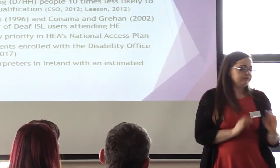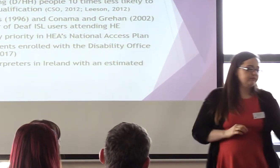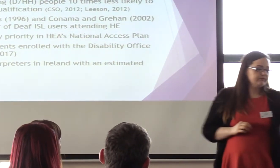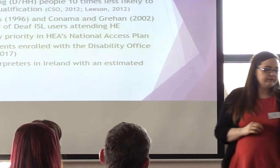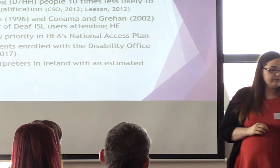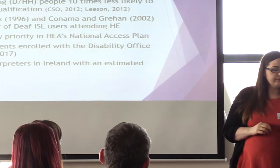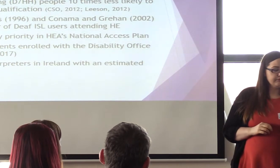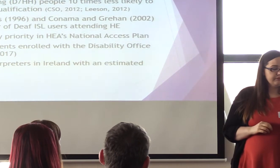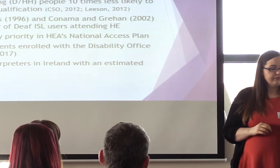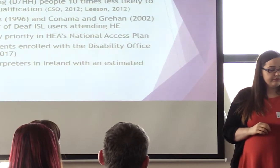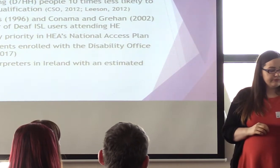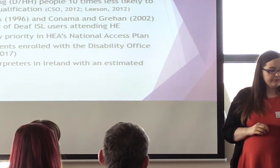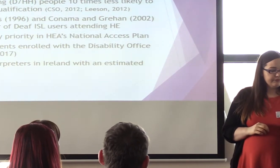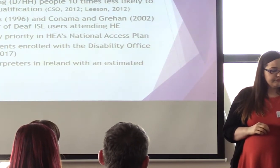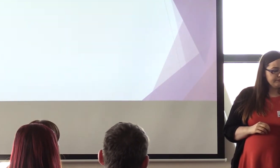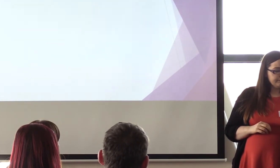be working on a full-time basis.